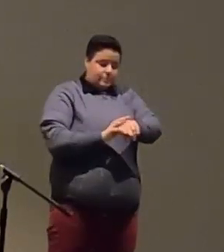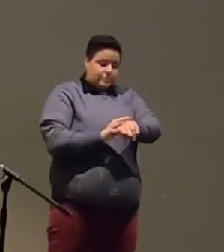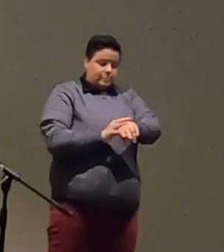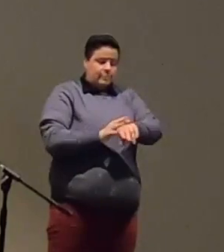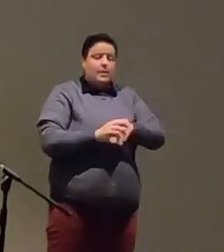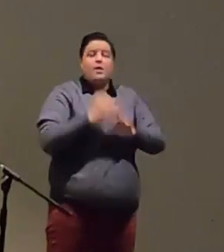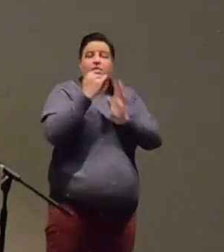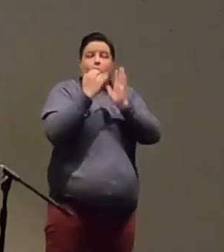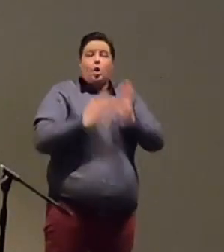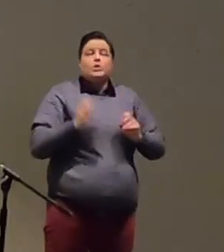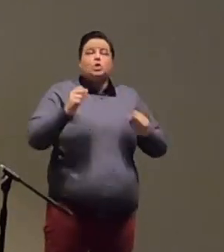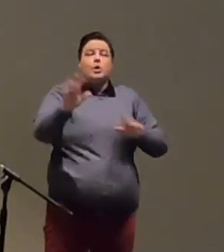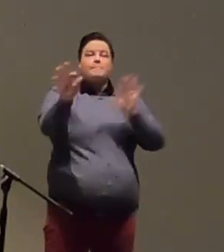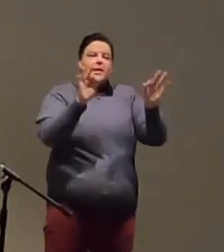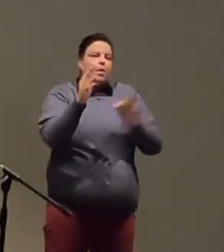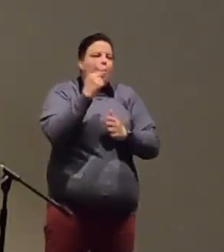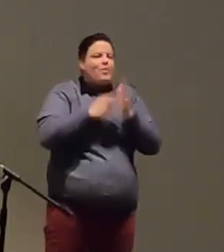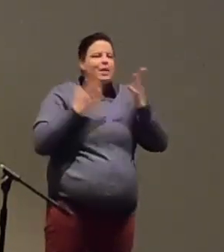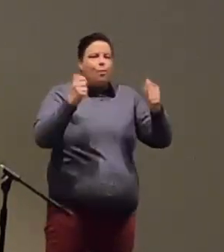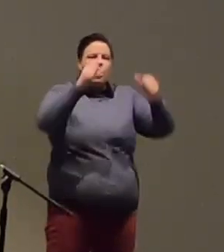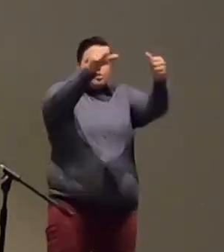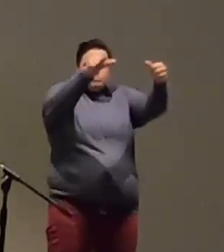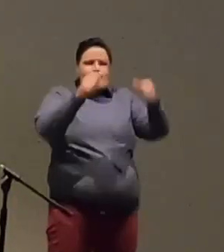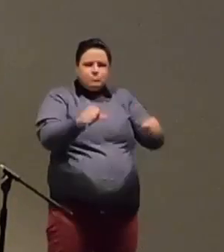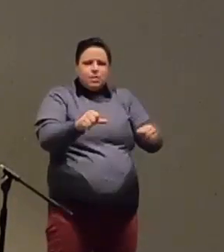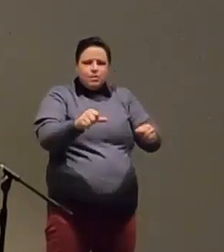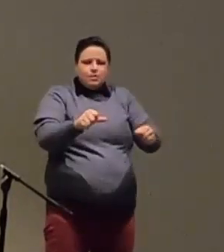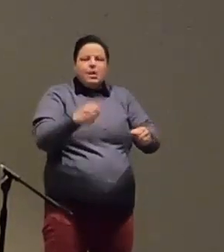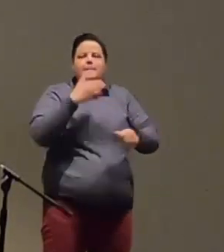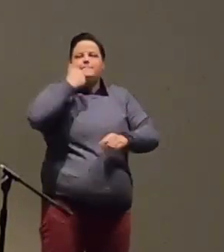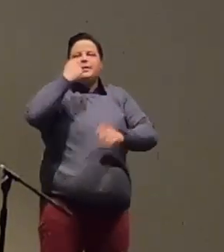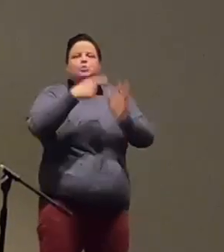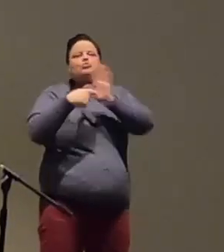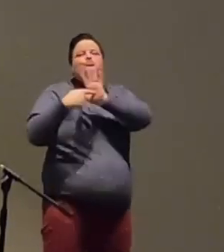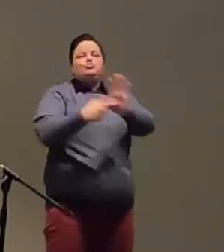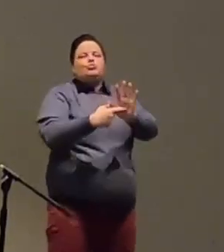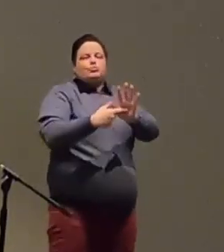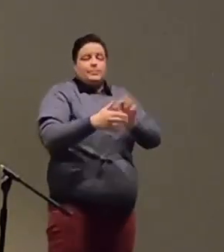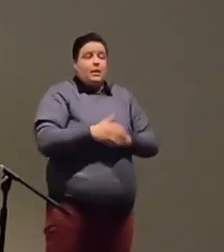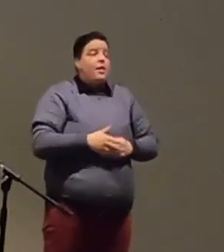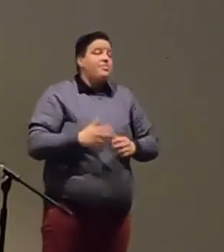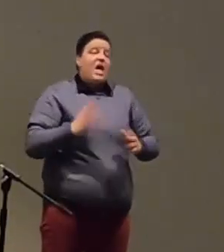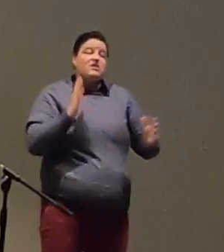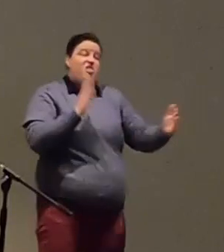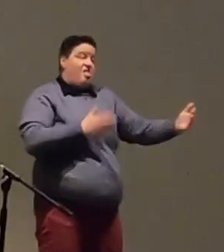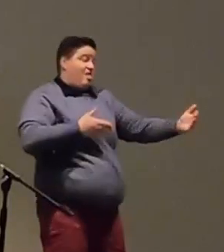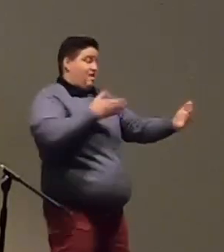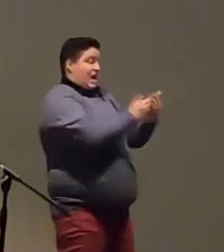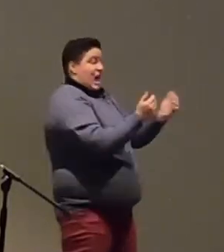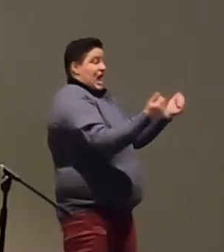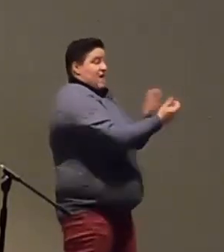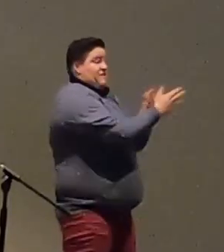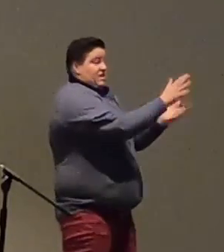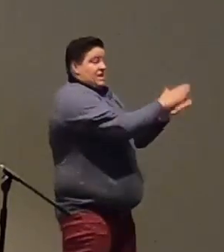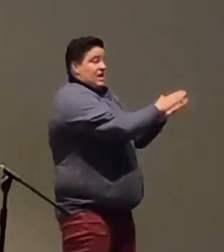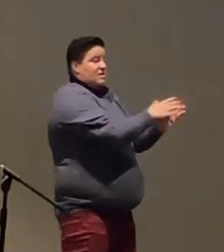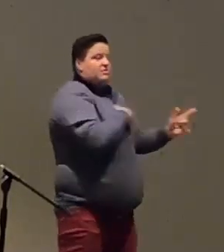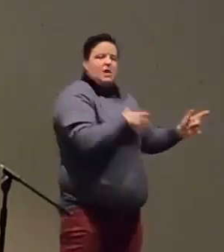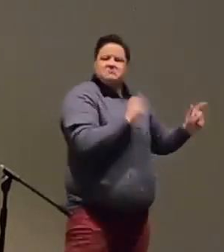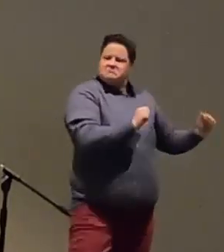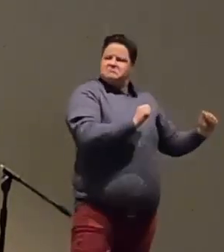select what artworks they wanted in there to best represent their artworks, which is completely against everything that the Academy stood